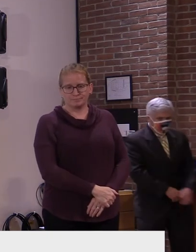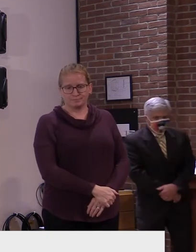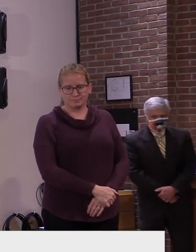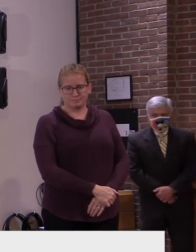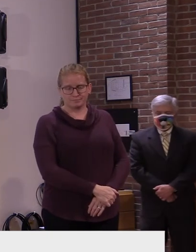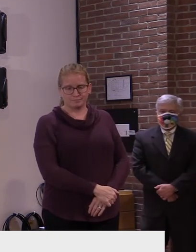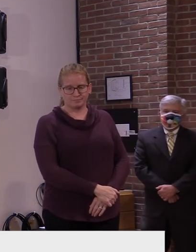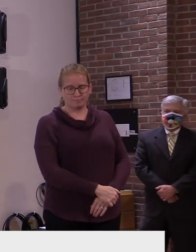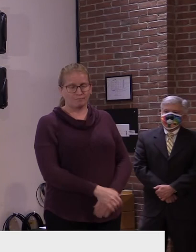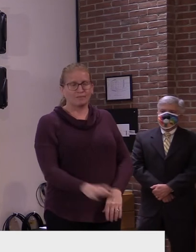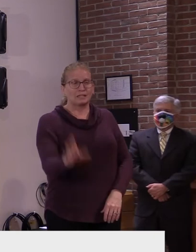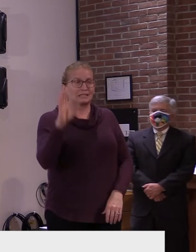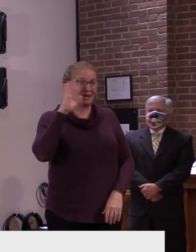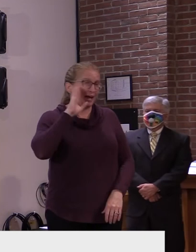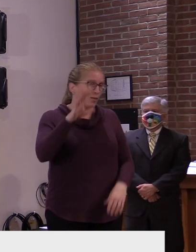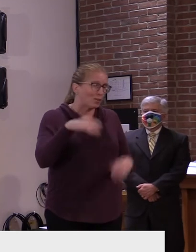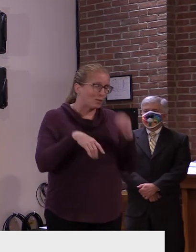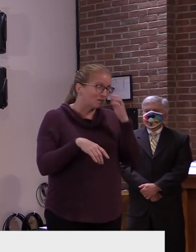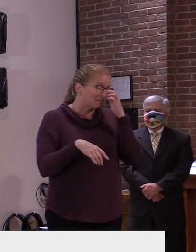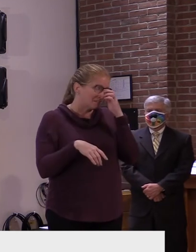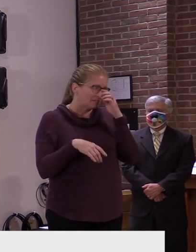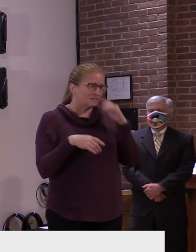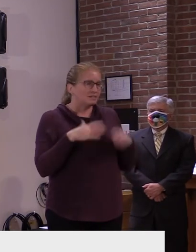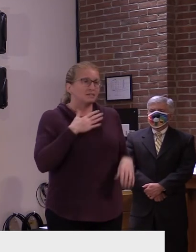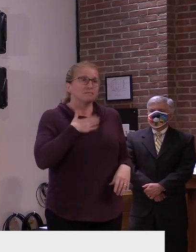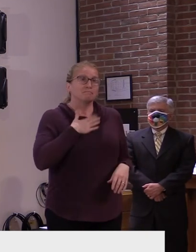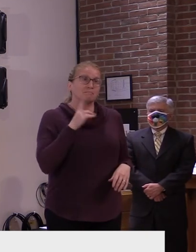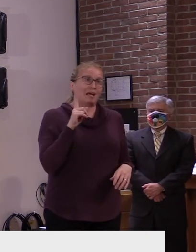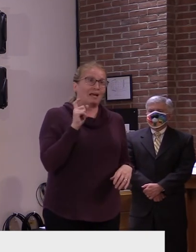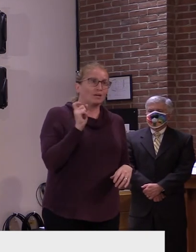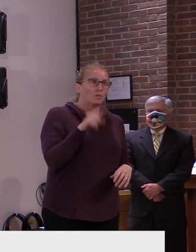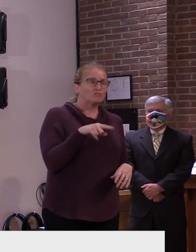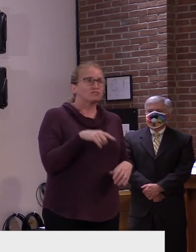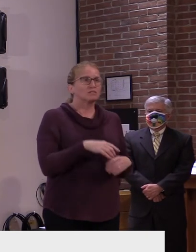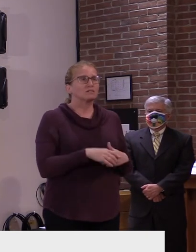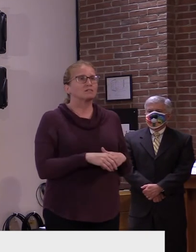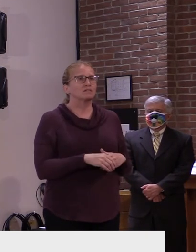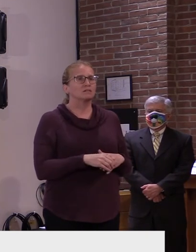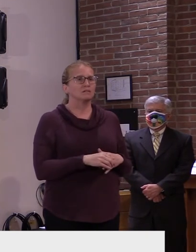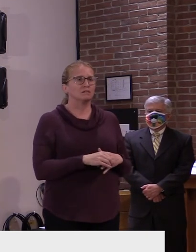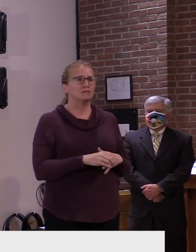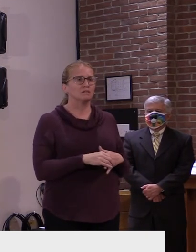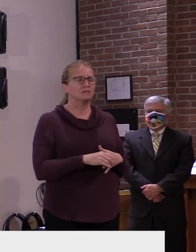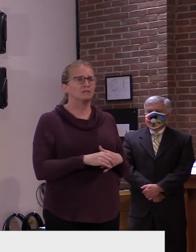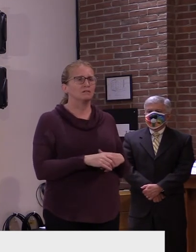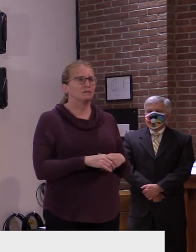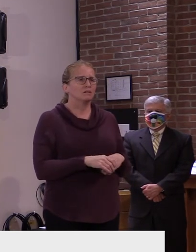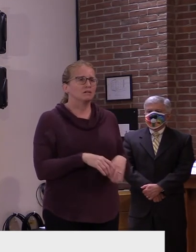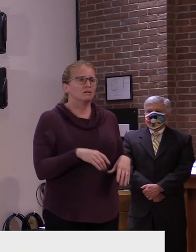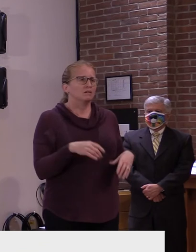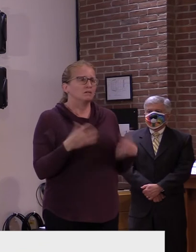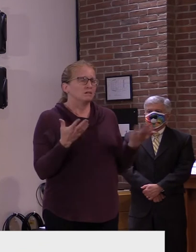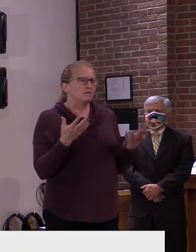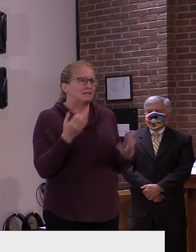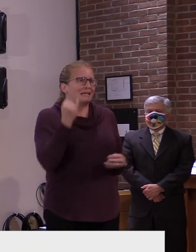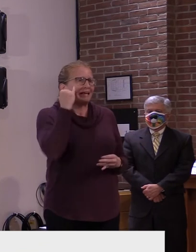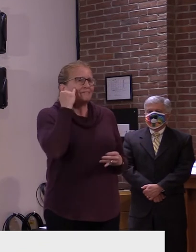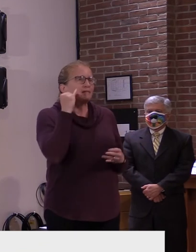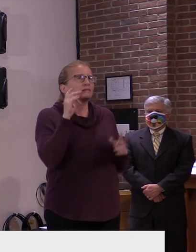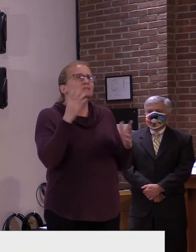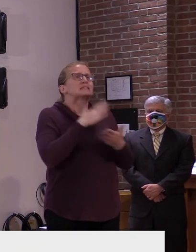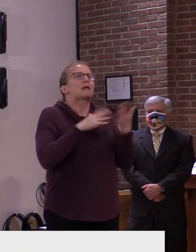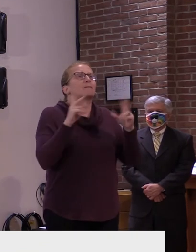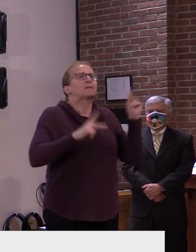hello my question is what would you say to the people who think they're fine to go home for the holidays because they'll be around their family